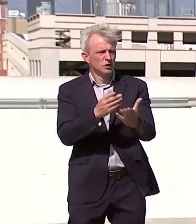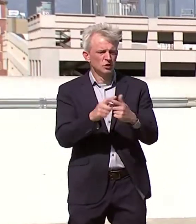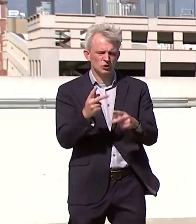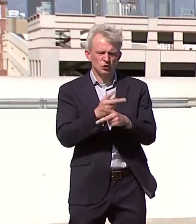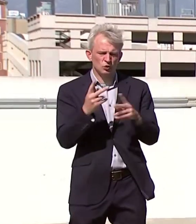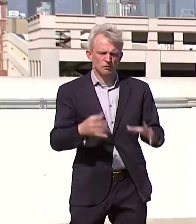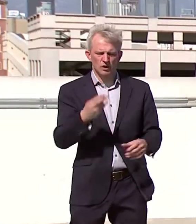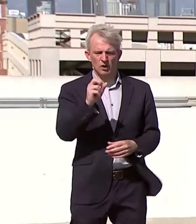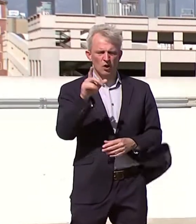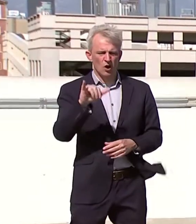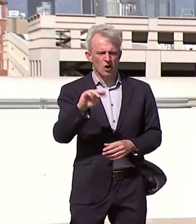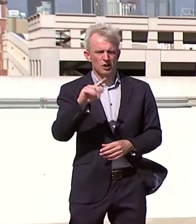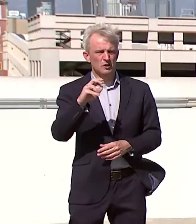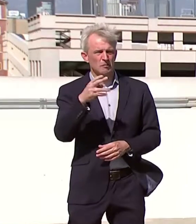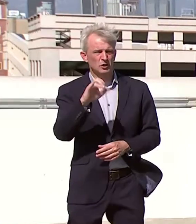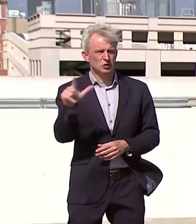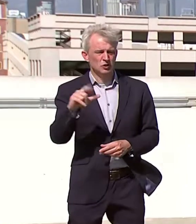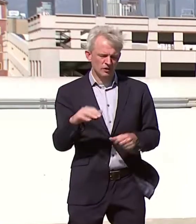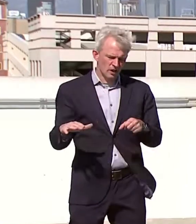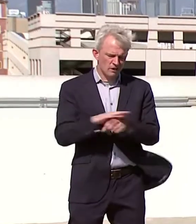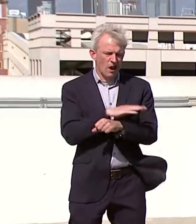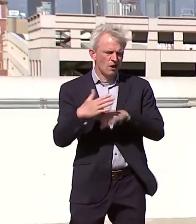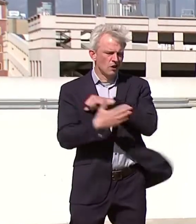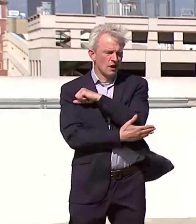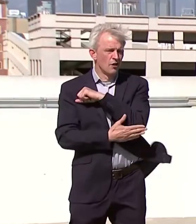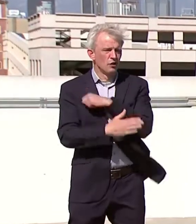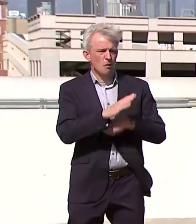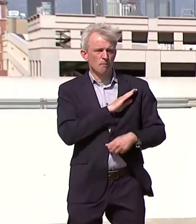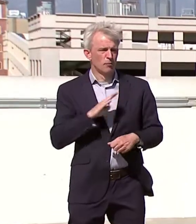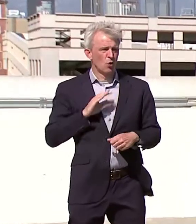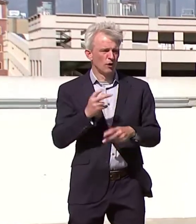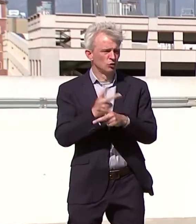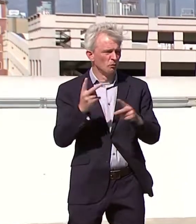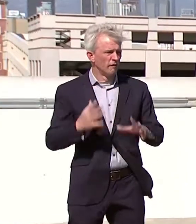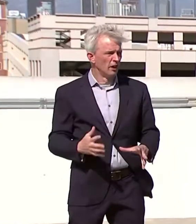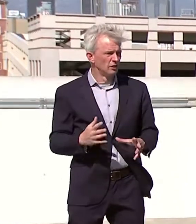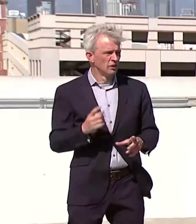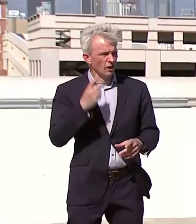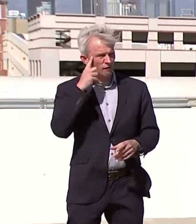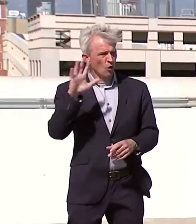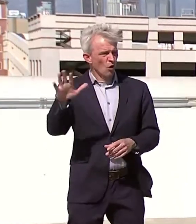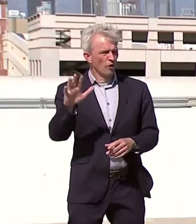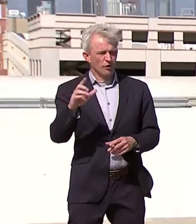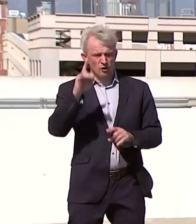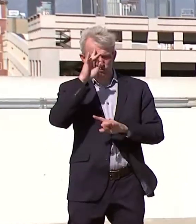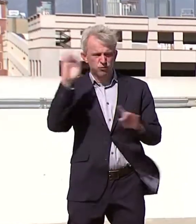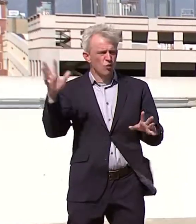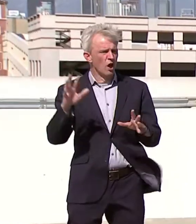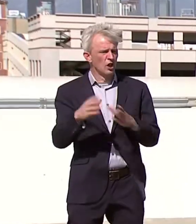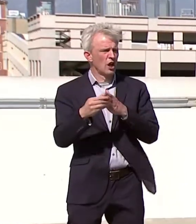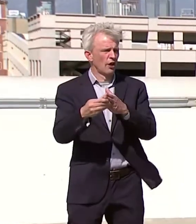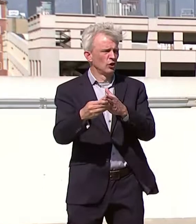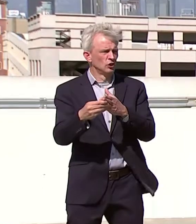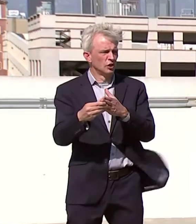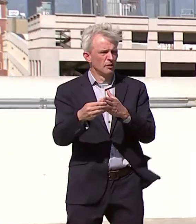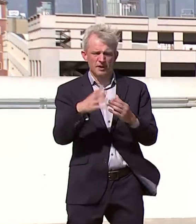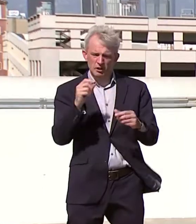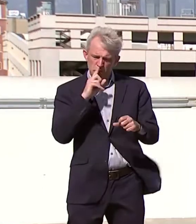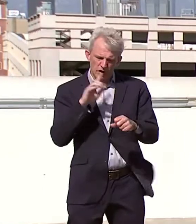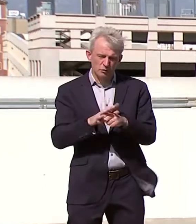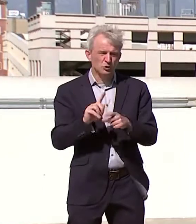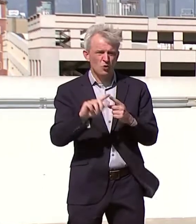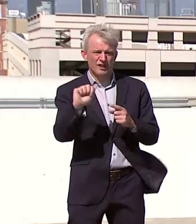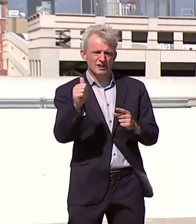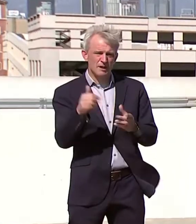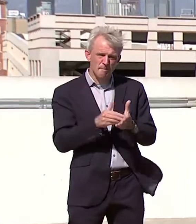Holly Mitchell and the entire County Board of Supervisors for their brilliant governance and exceptional commitment to the 10